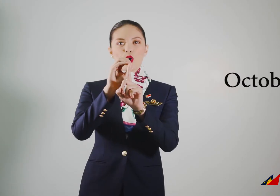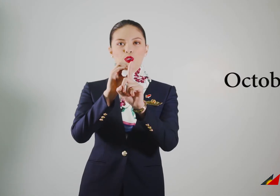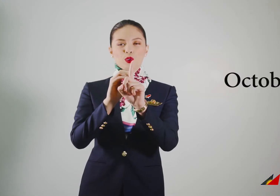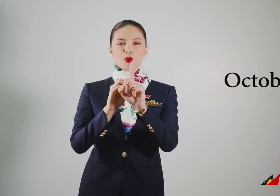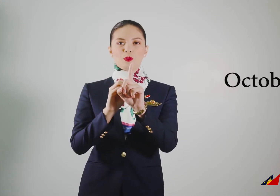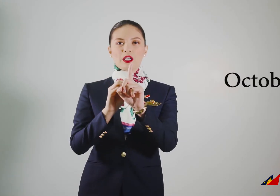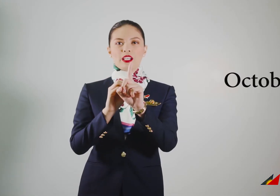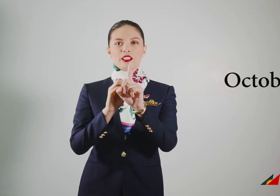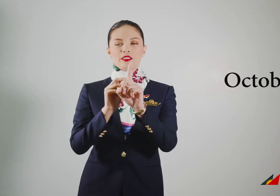October,